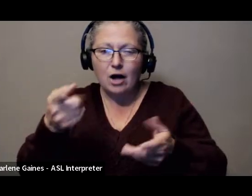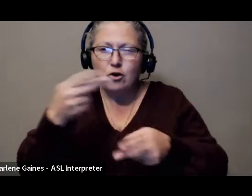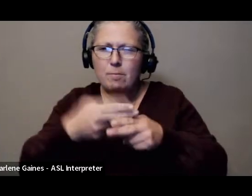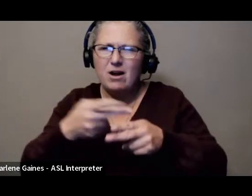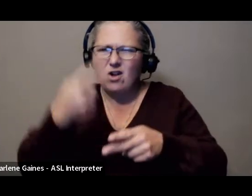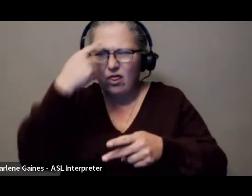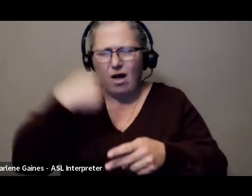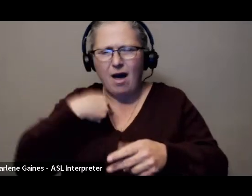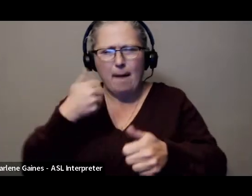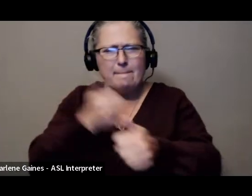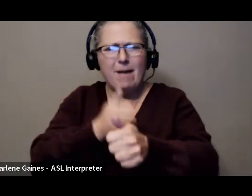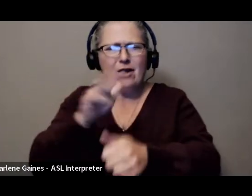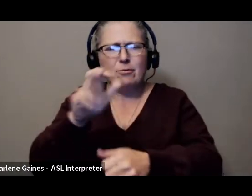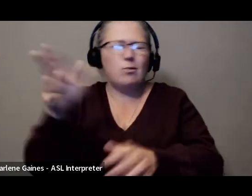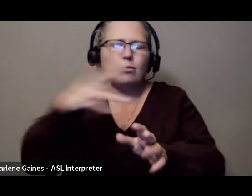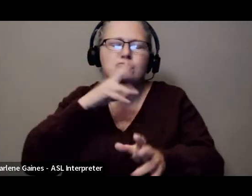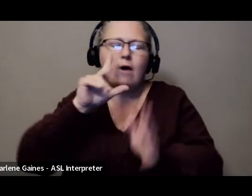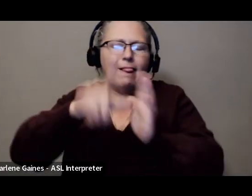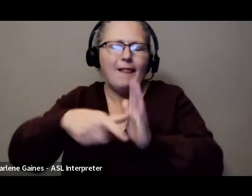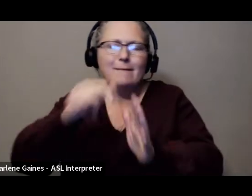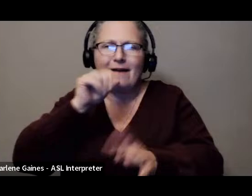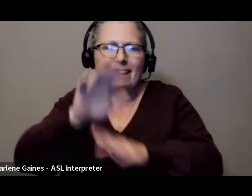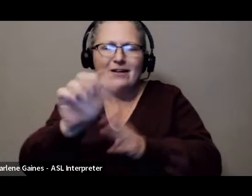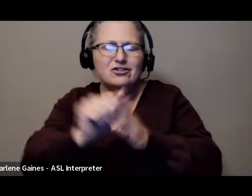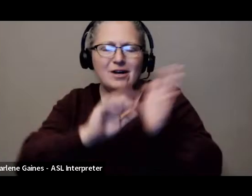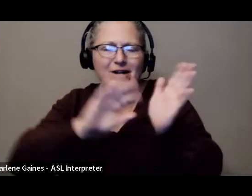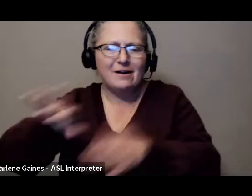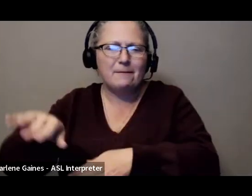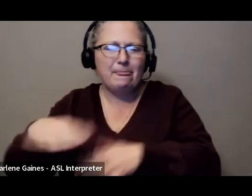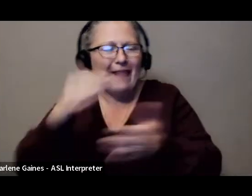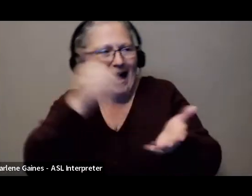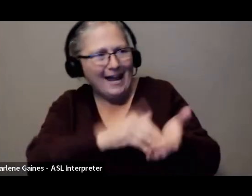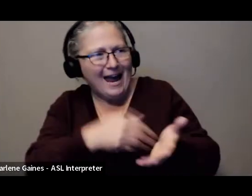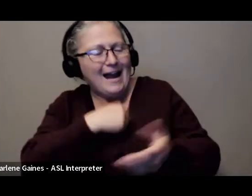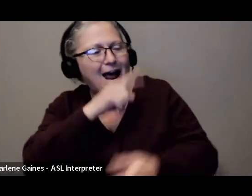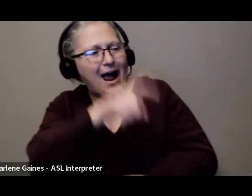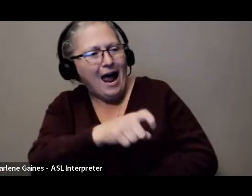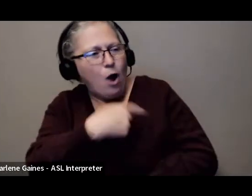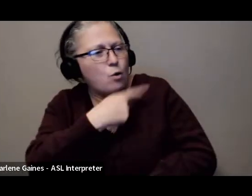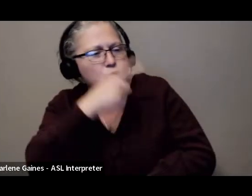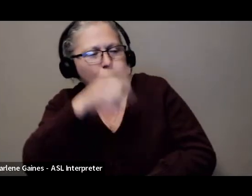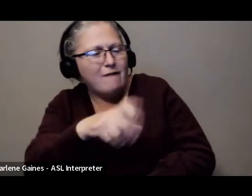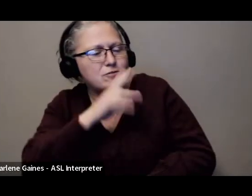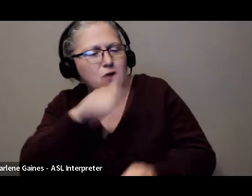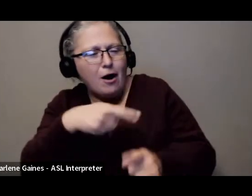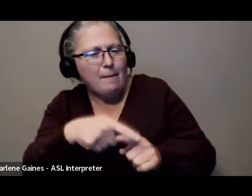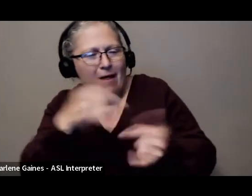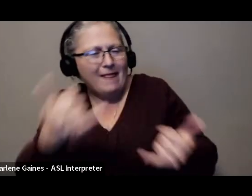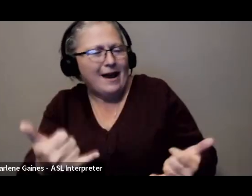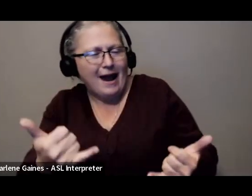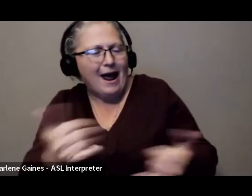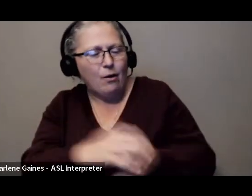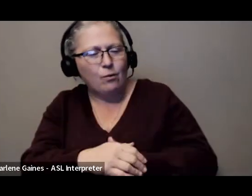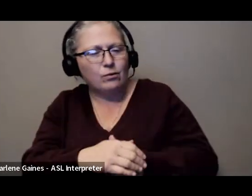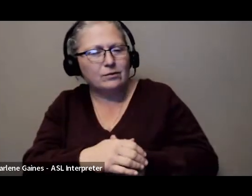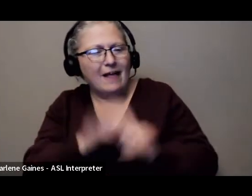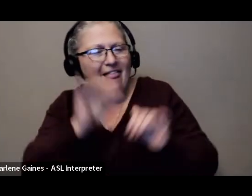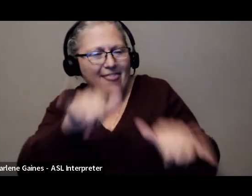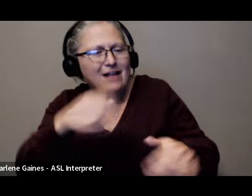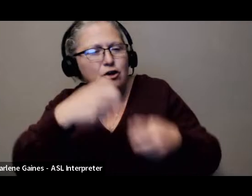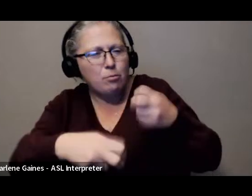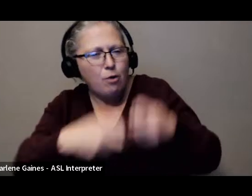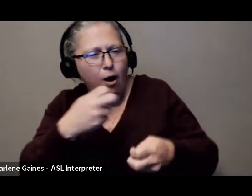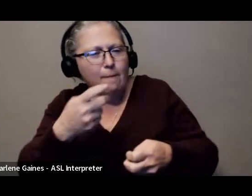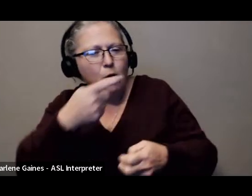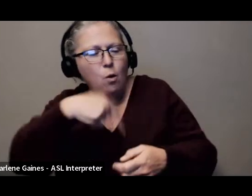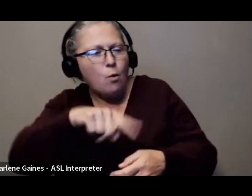back. We'll talk about that later because it's not on the agenda. But Again, right, I yeah, asked yeah. you we don't have to talk Yeah, about this yeah, now. yeah. And that's the problem,